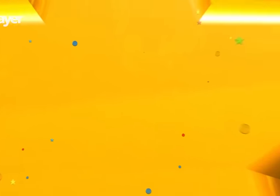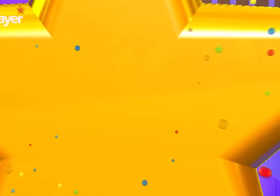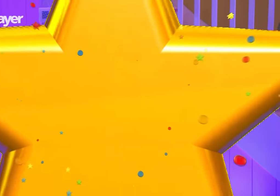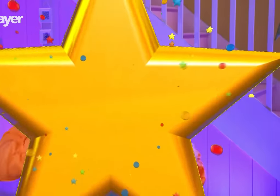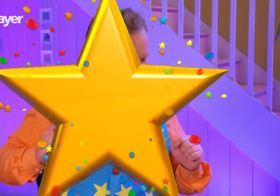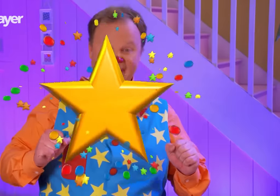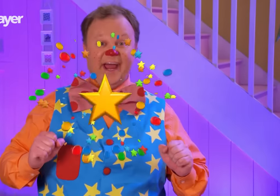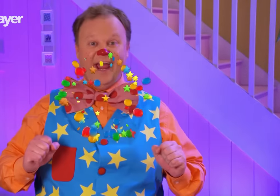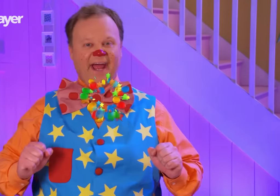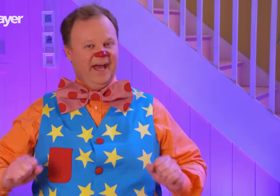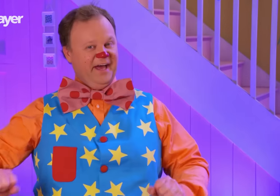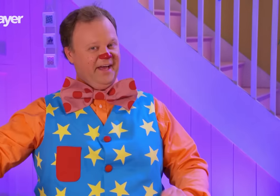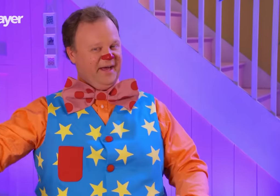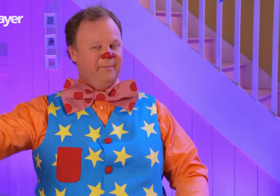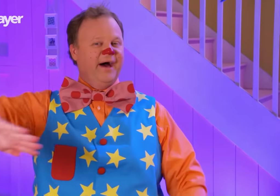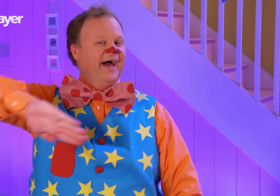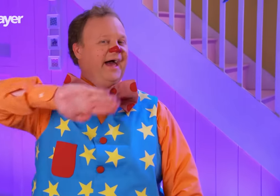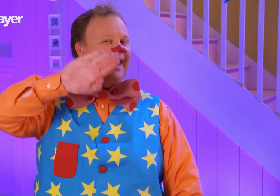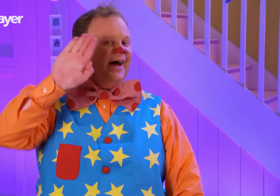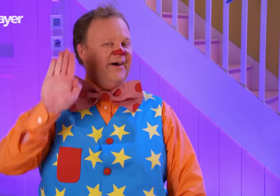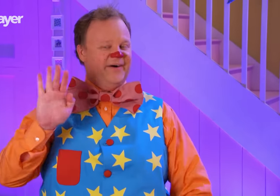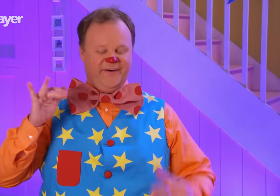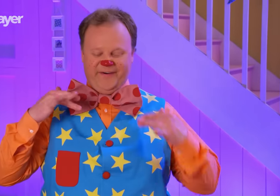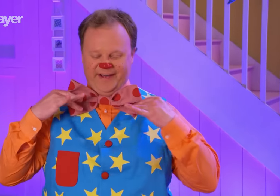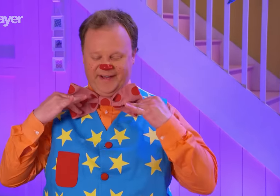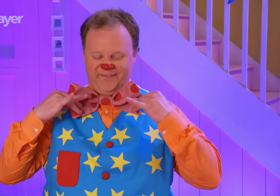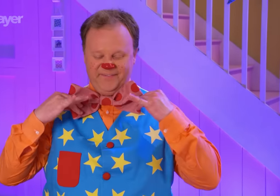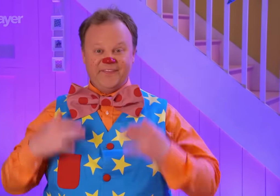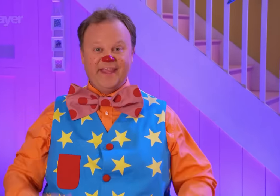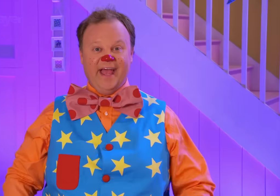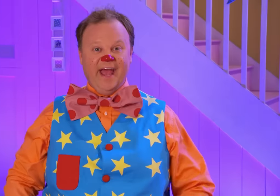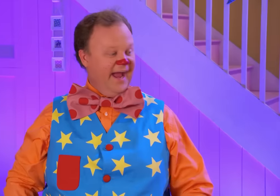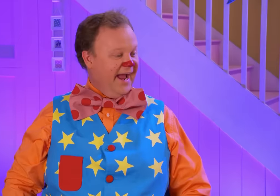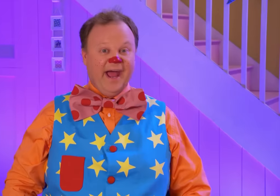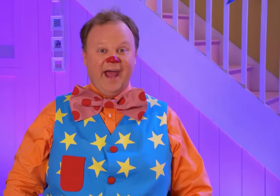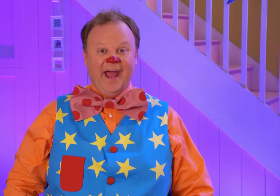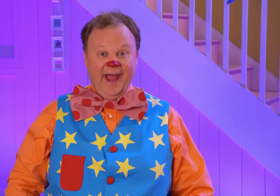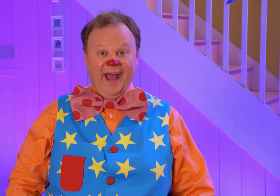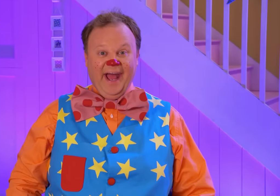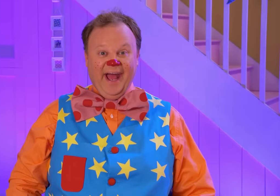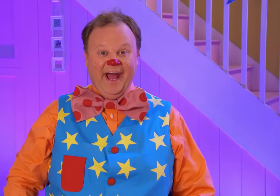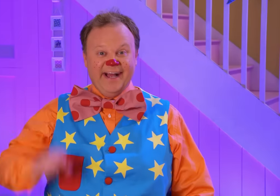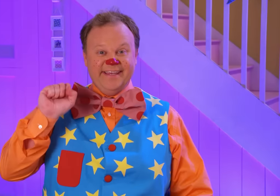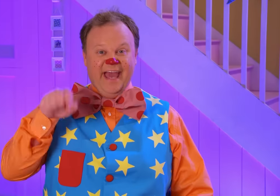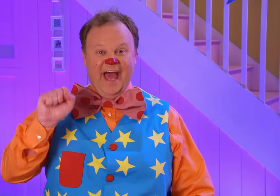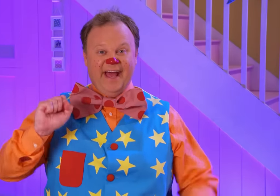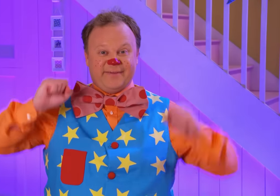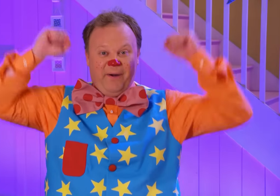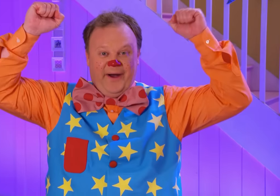Hello, Mr. Tumble. Hello. Is it time for the talent show, Mr. Tumble? Yes,